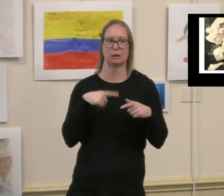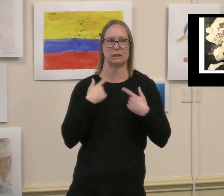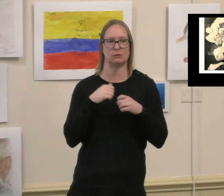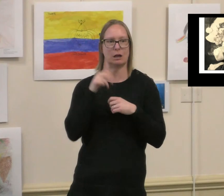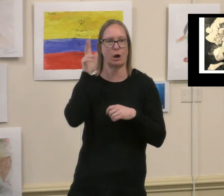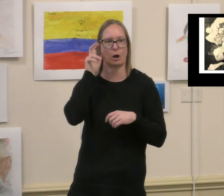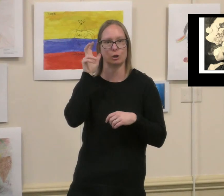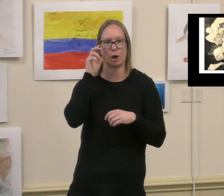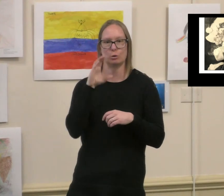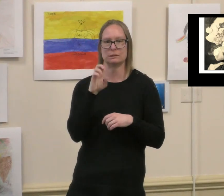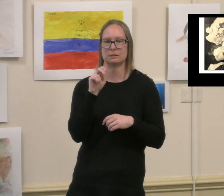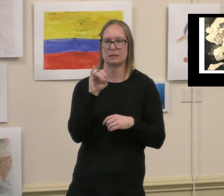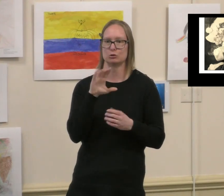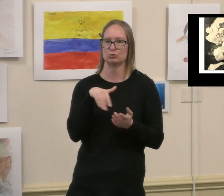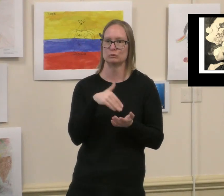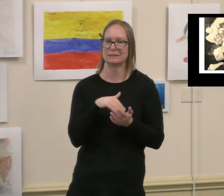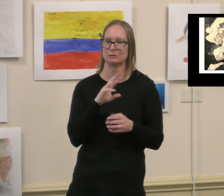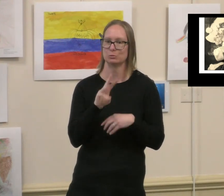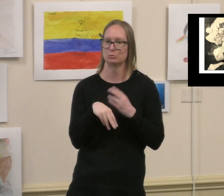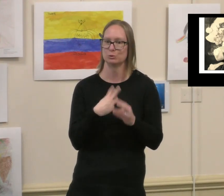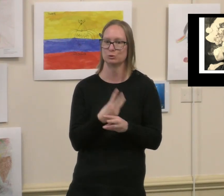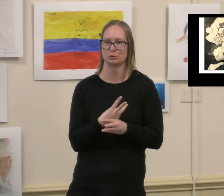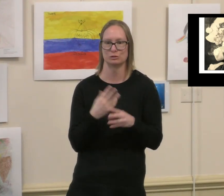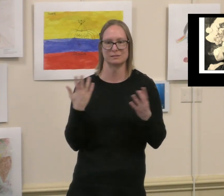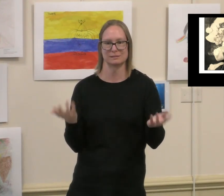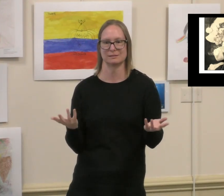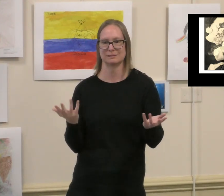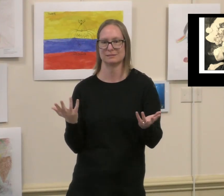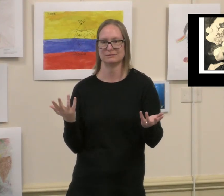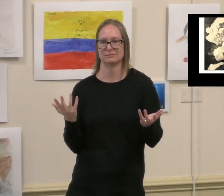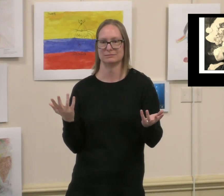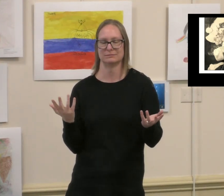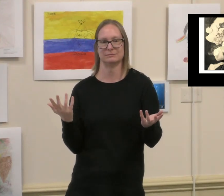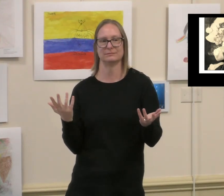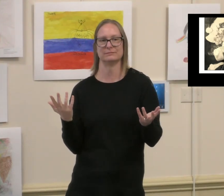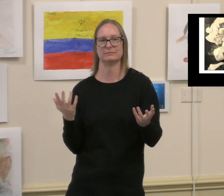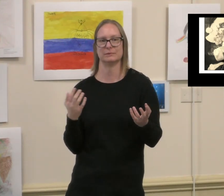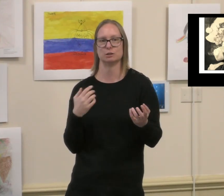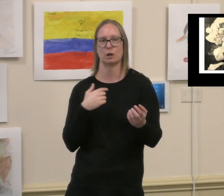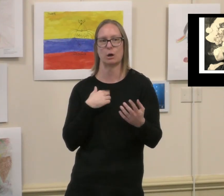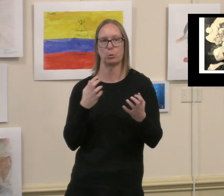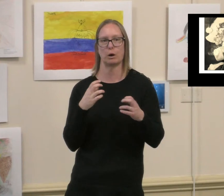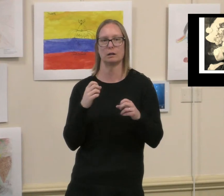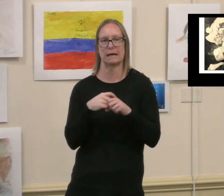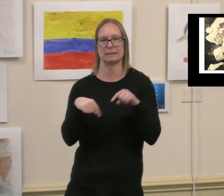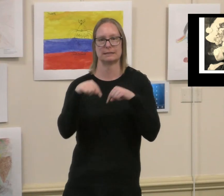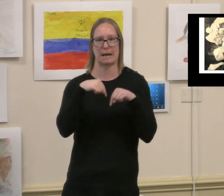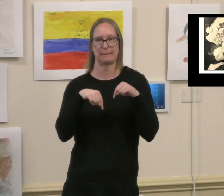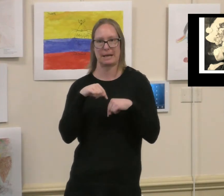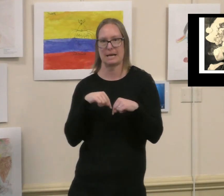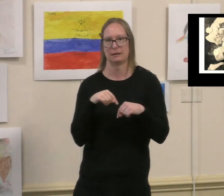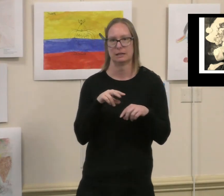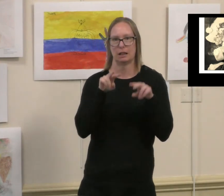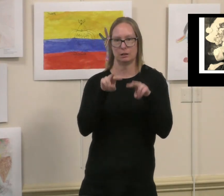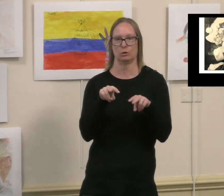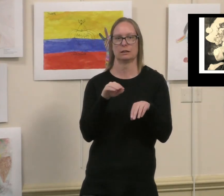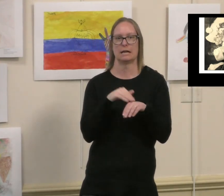really shows a preoccupation with the medical aspects of hearing loss. We place a lot of importance